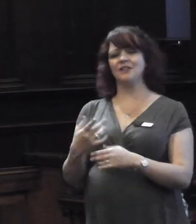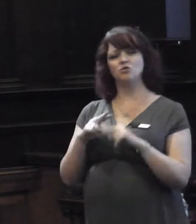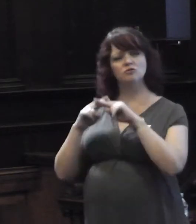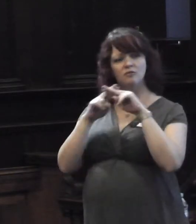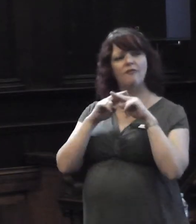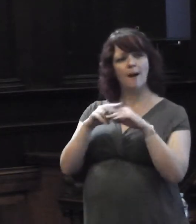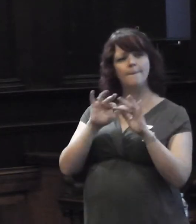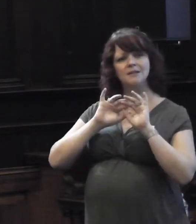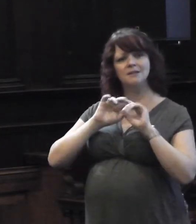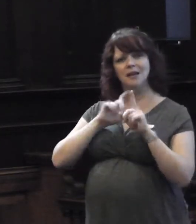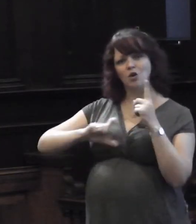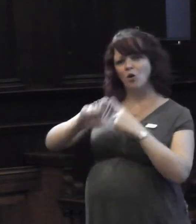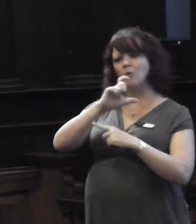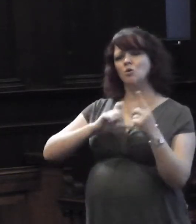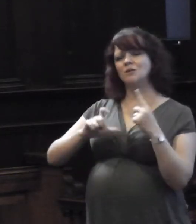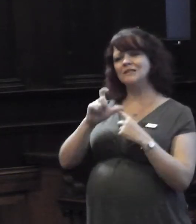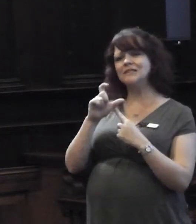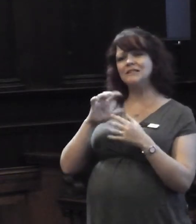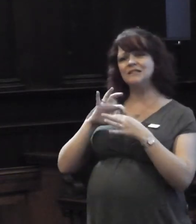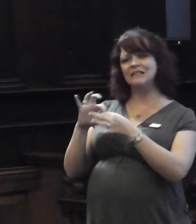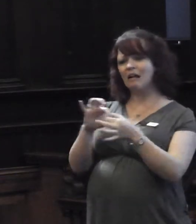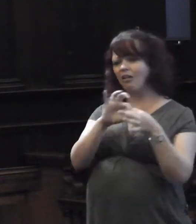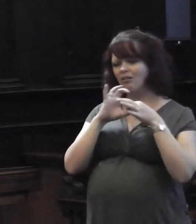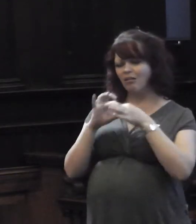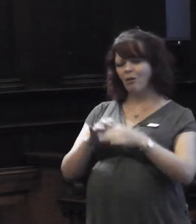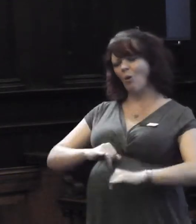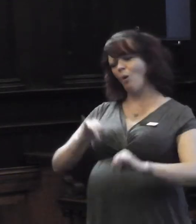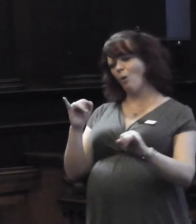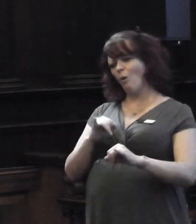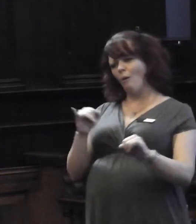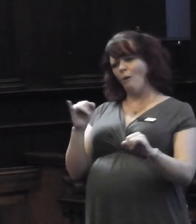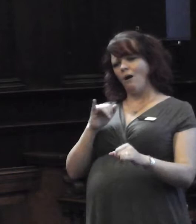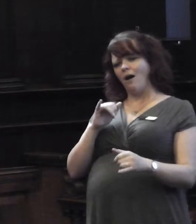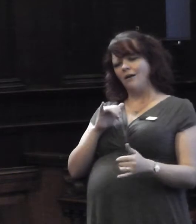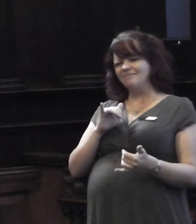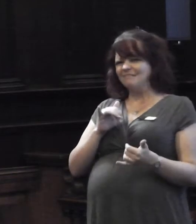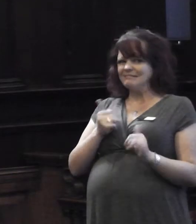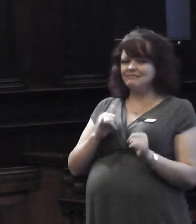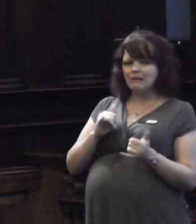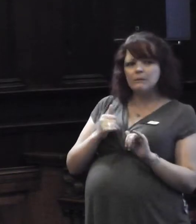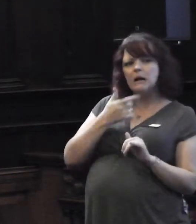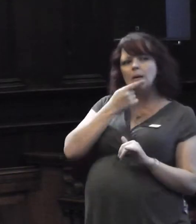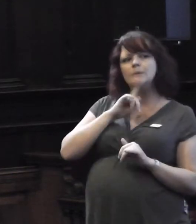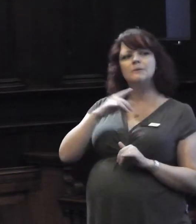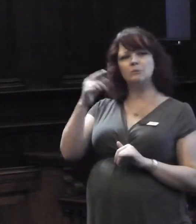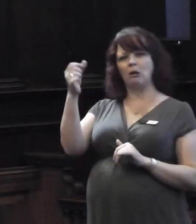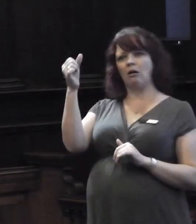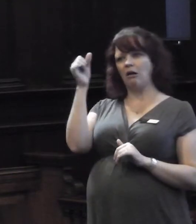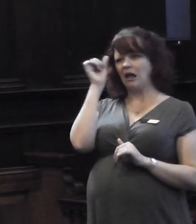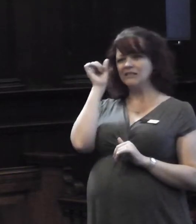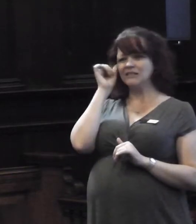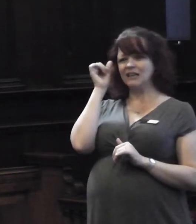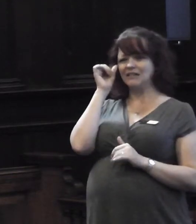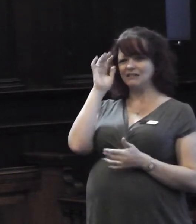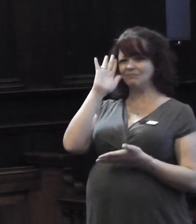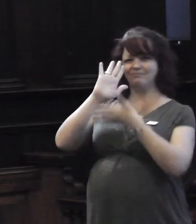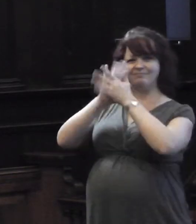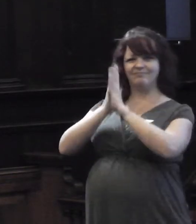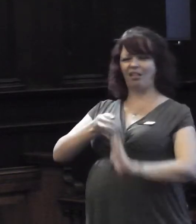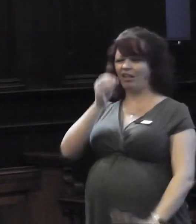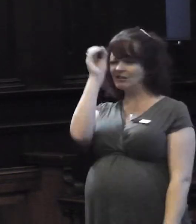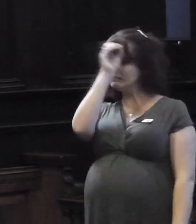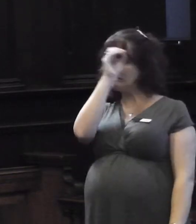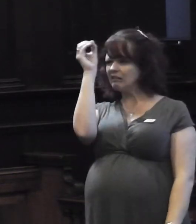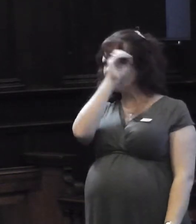communities. And the lack of understanding that some people, in particular, young people, have of